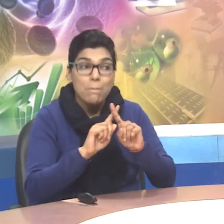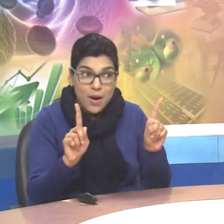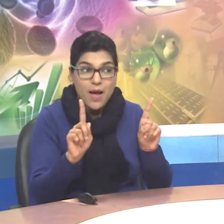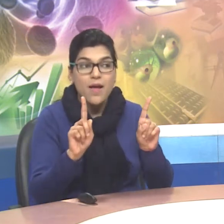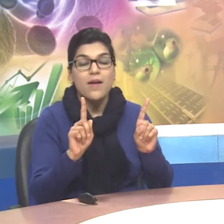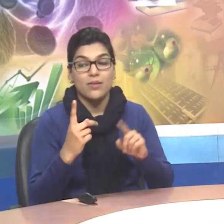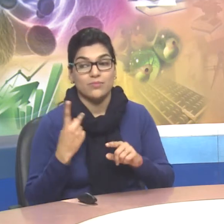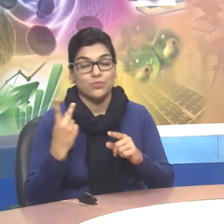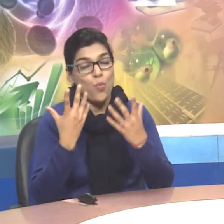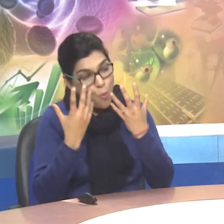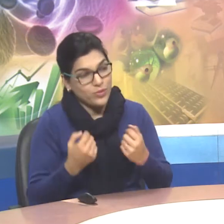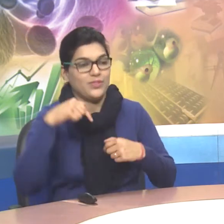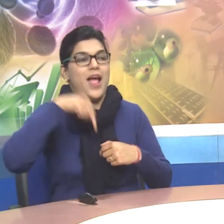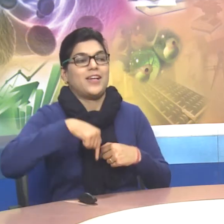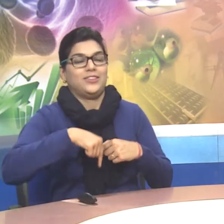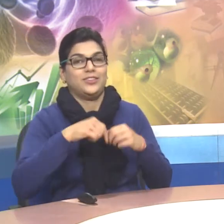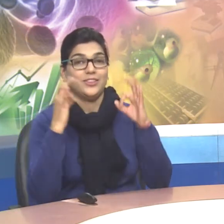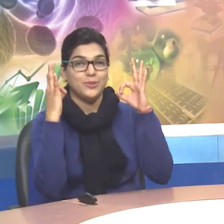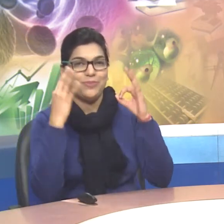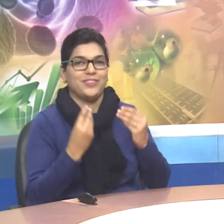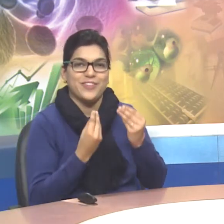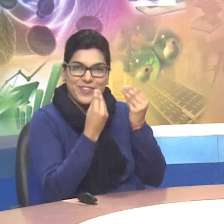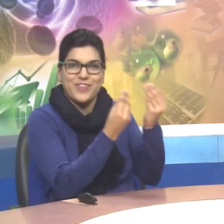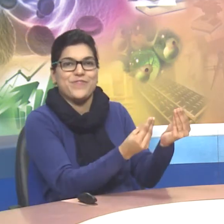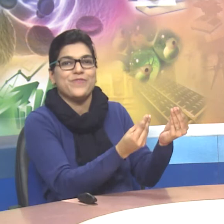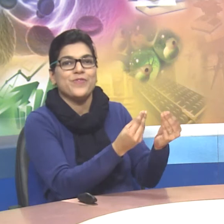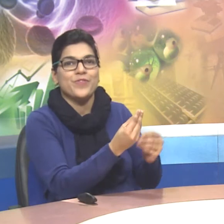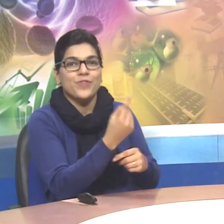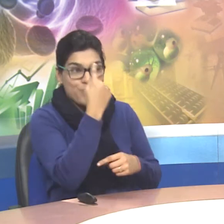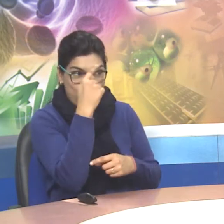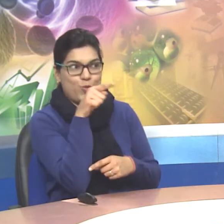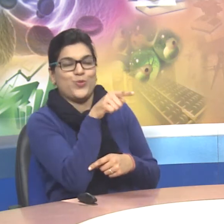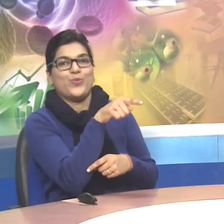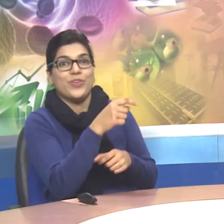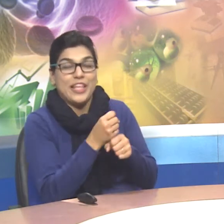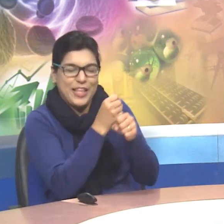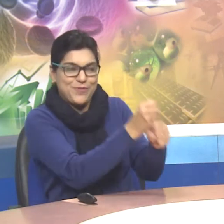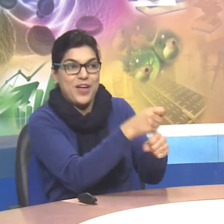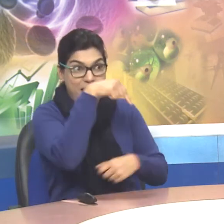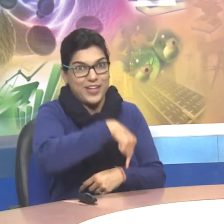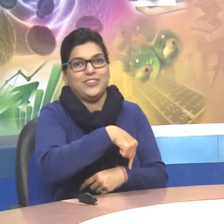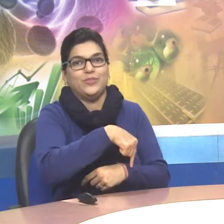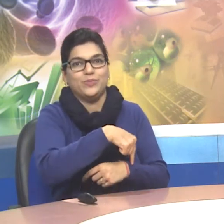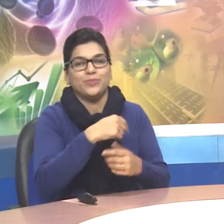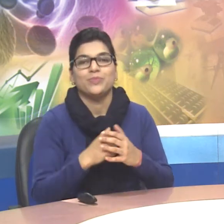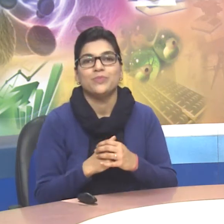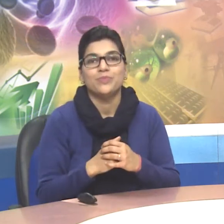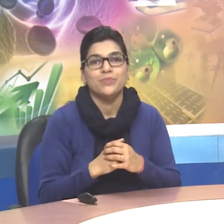but we thought today was a more appropriate